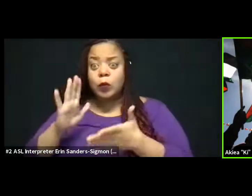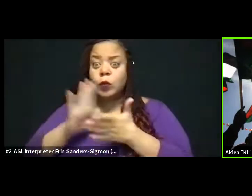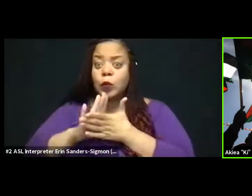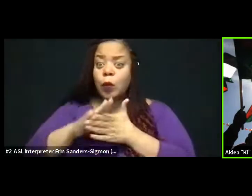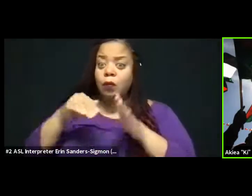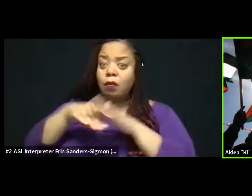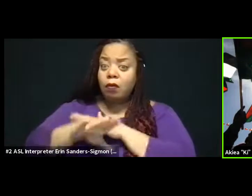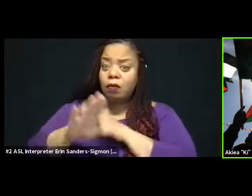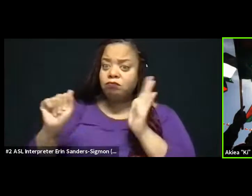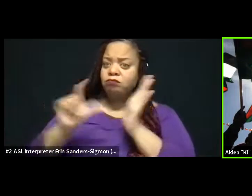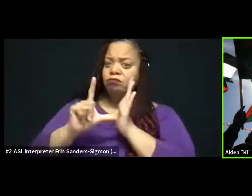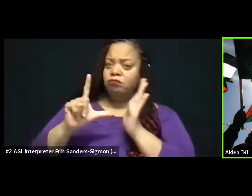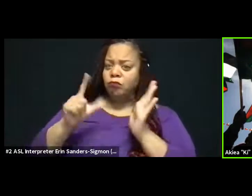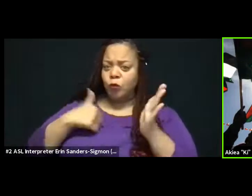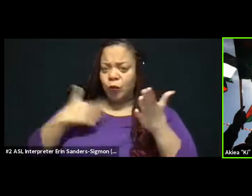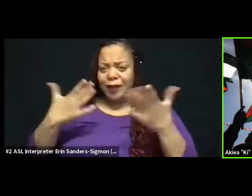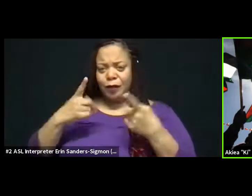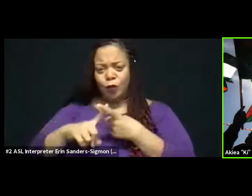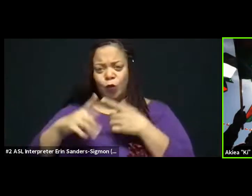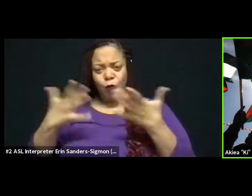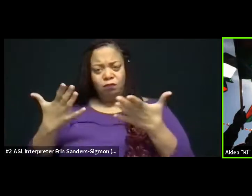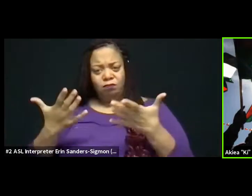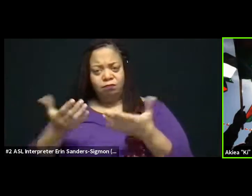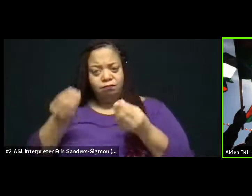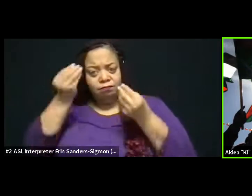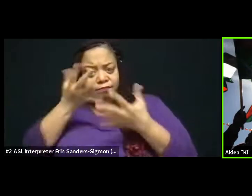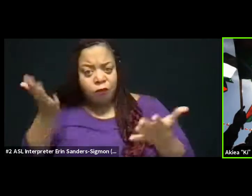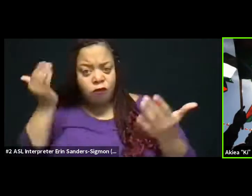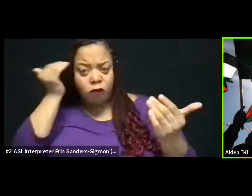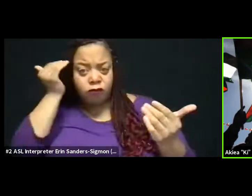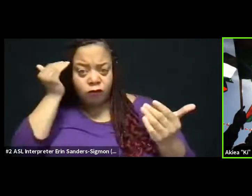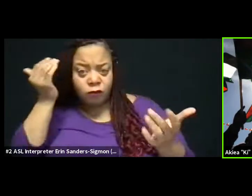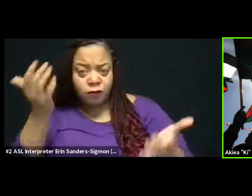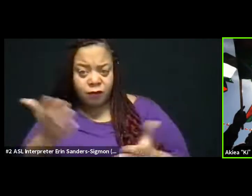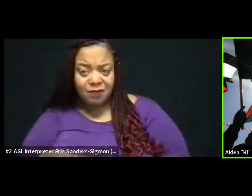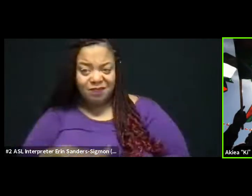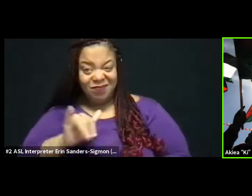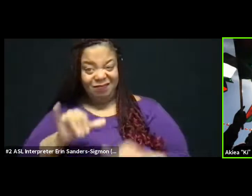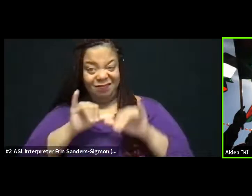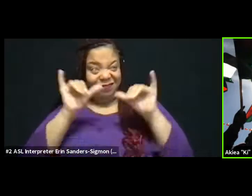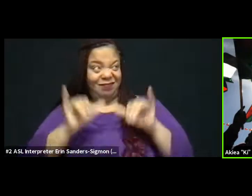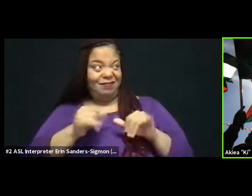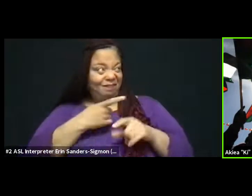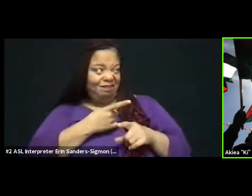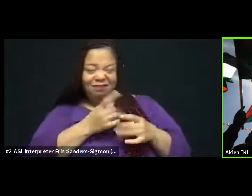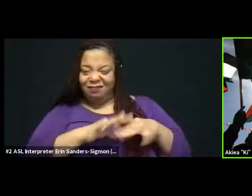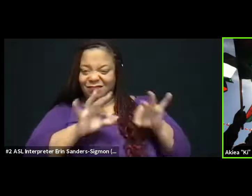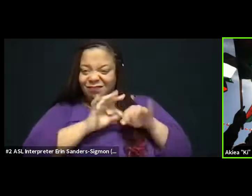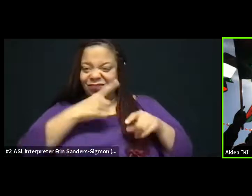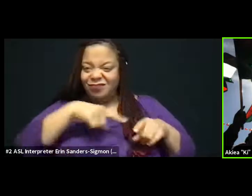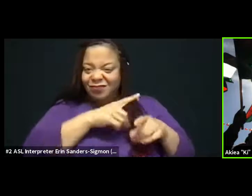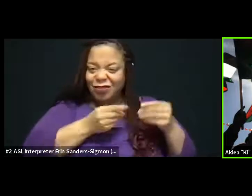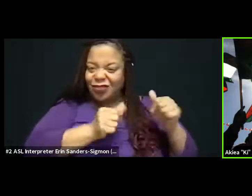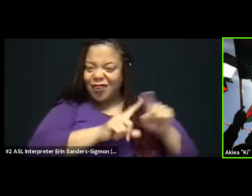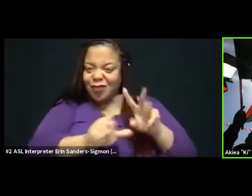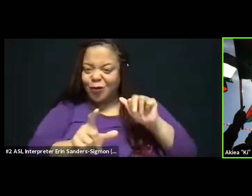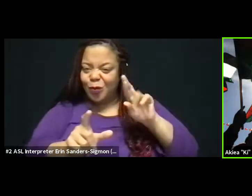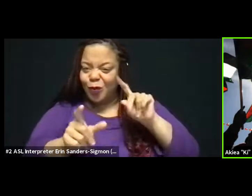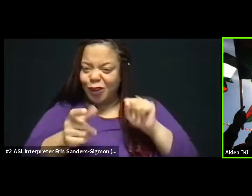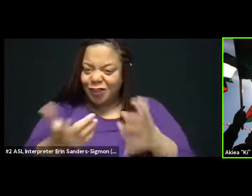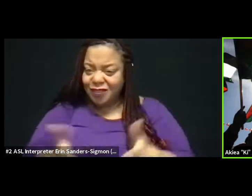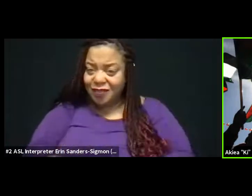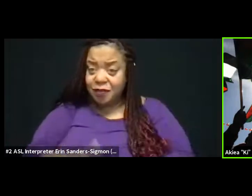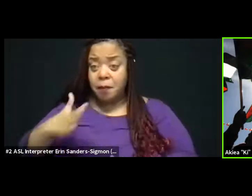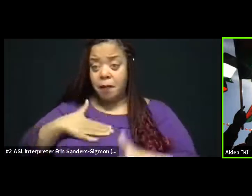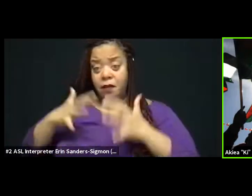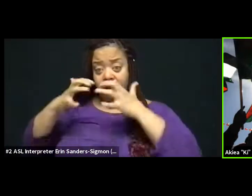kind of impart whatever knowledge, quote unquote, we have onto them. And so my abolitionist visions for education